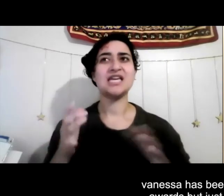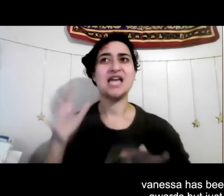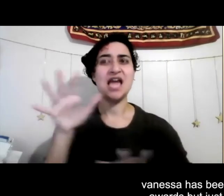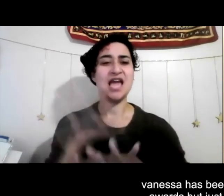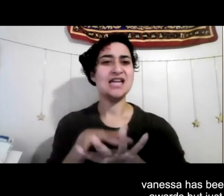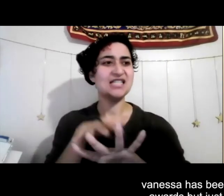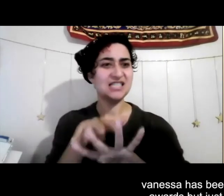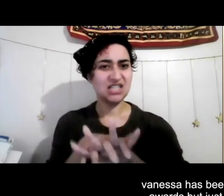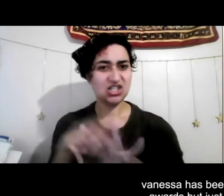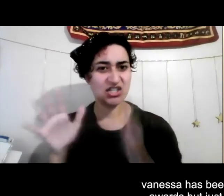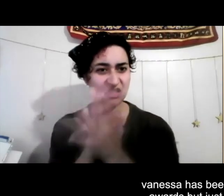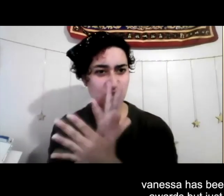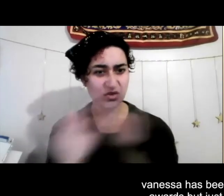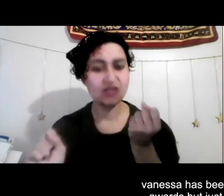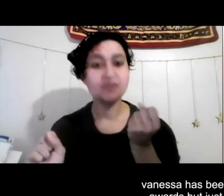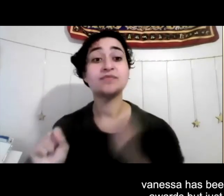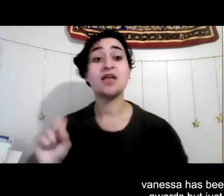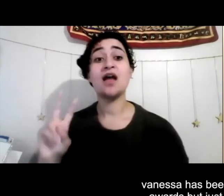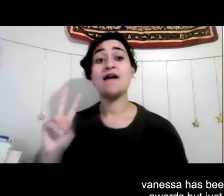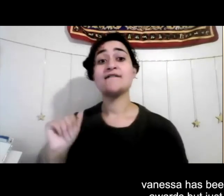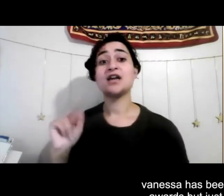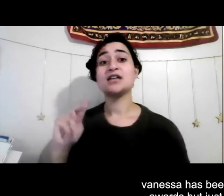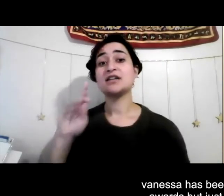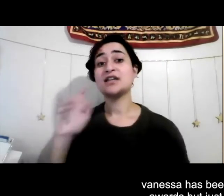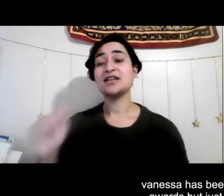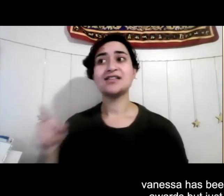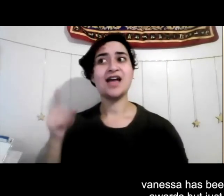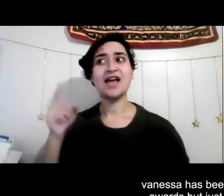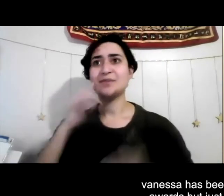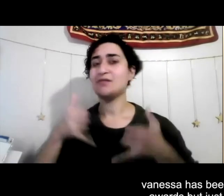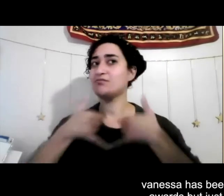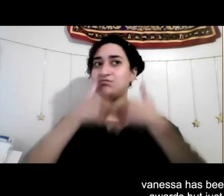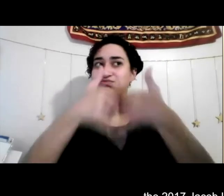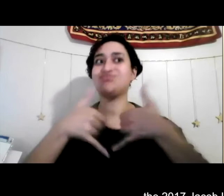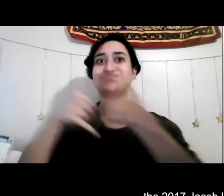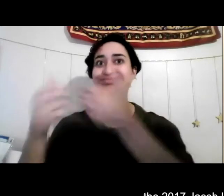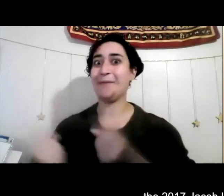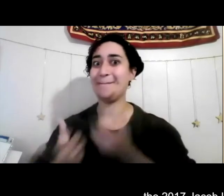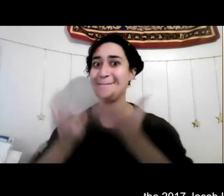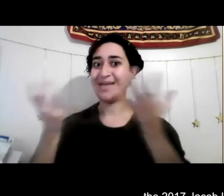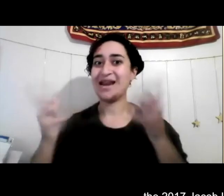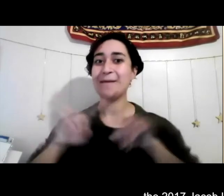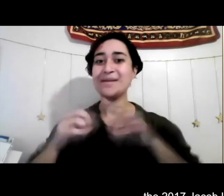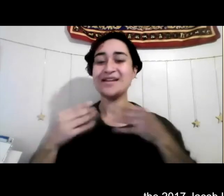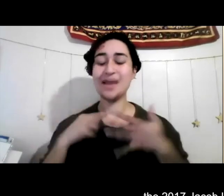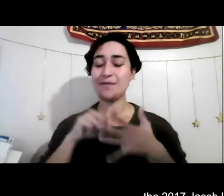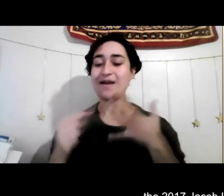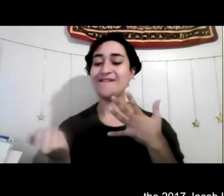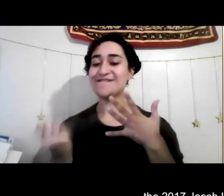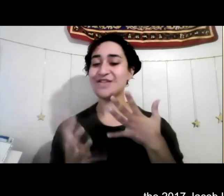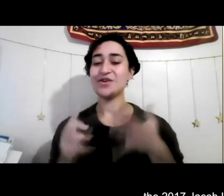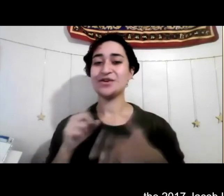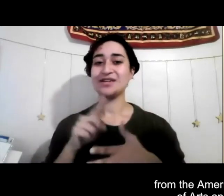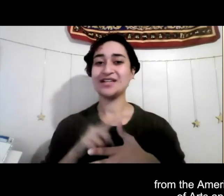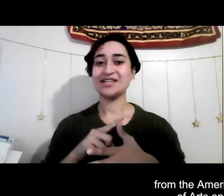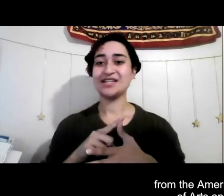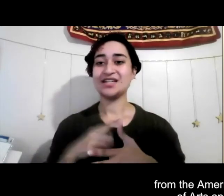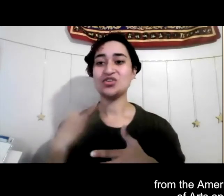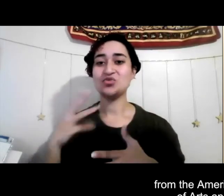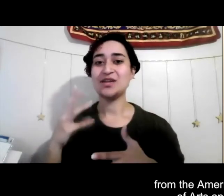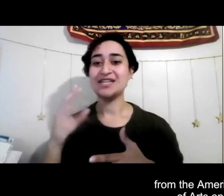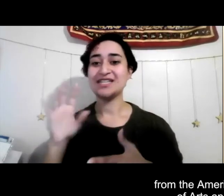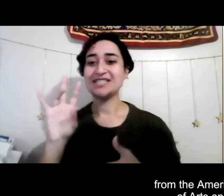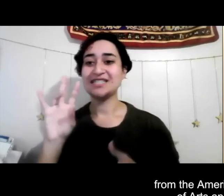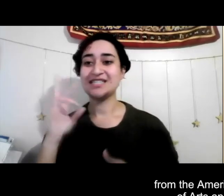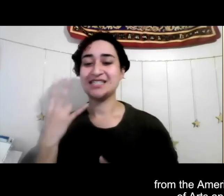Vanessa has been awarded many awards, but just to name a few, the 2017 Jacob Lawrence Award from the